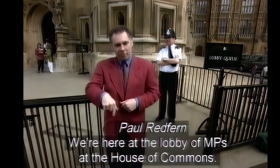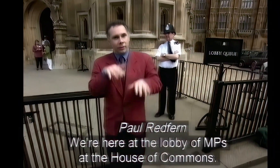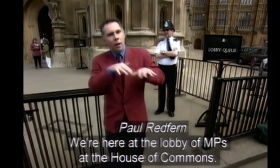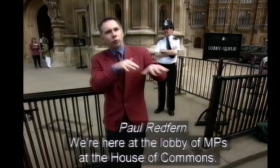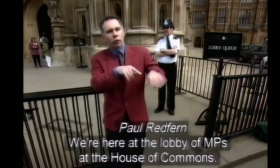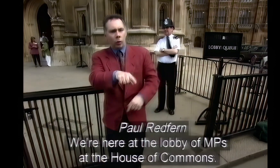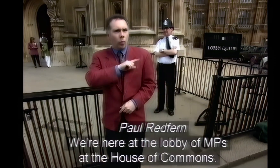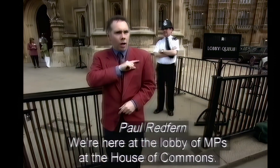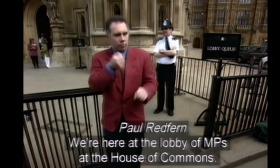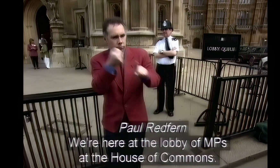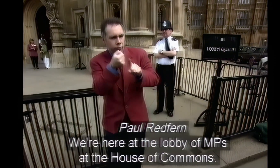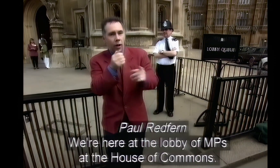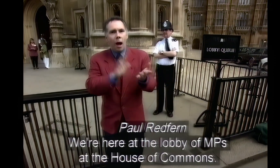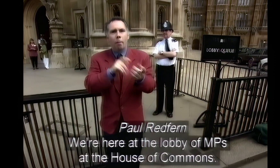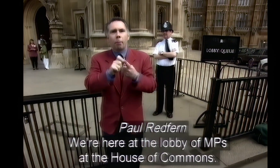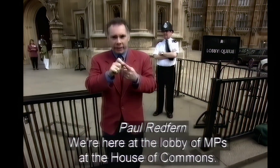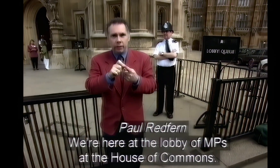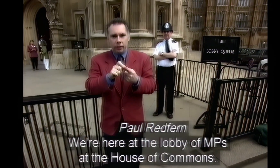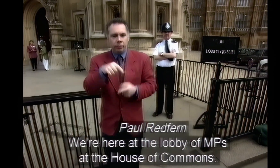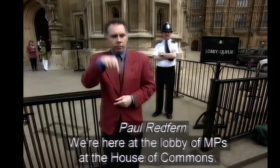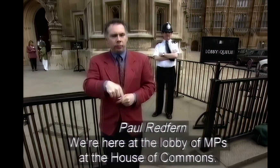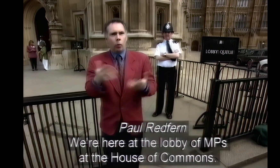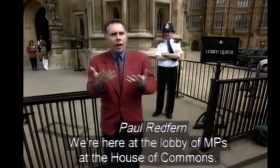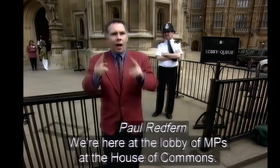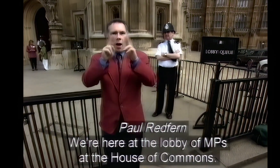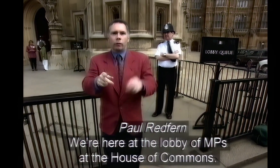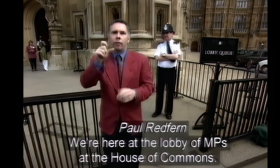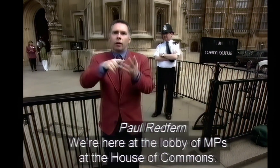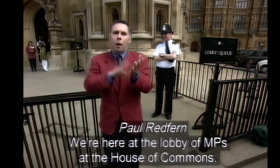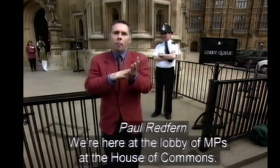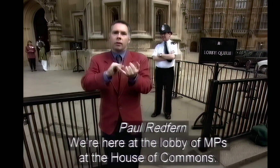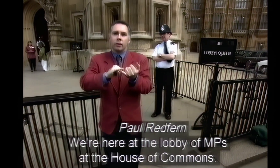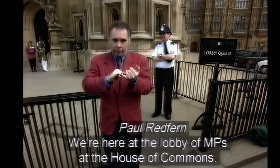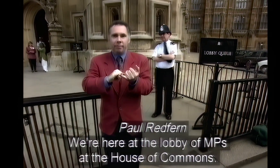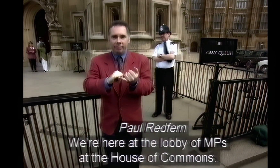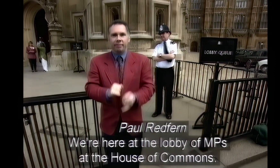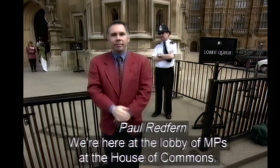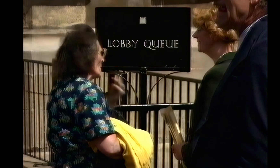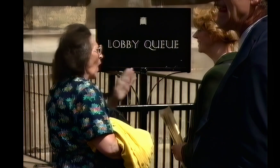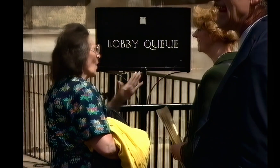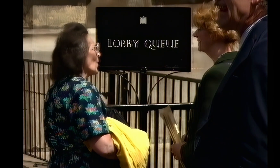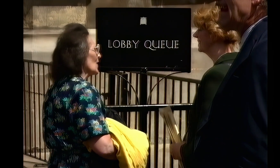Hello and welcome to the demonstration. The reason we're here is for the lobby of MPs down here at the House of Commons.